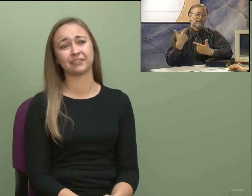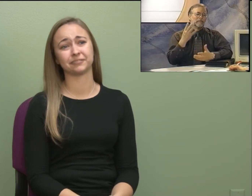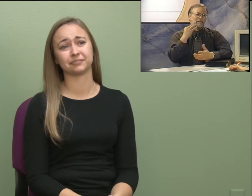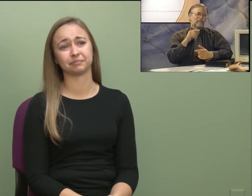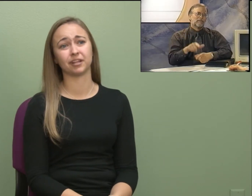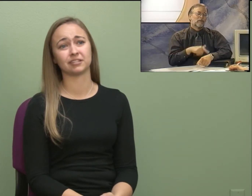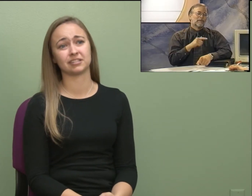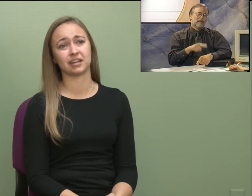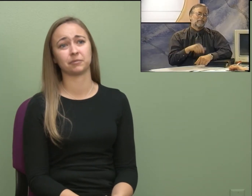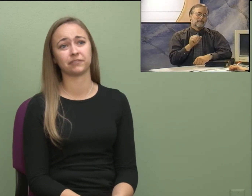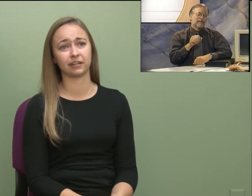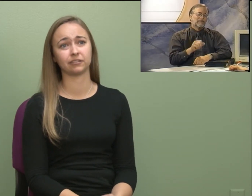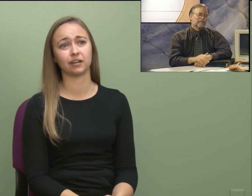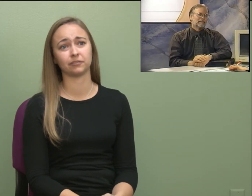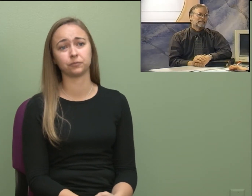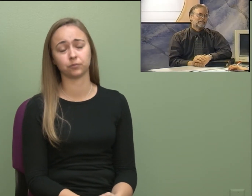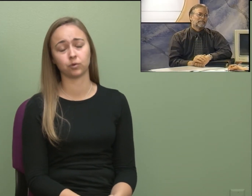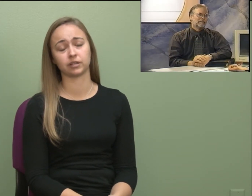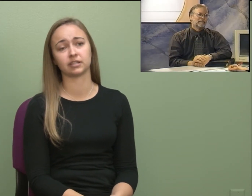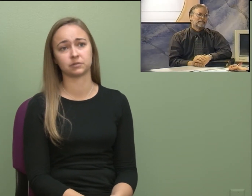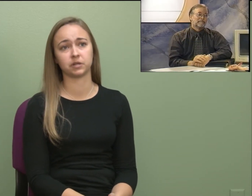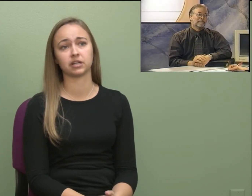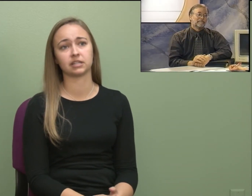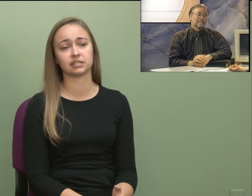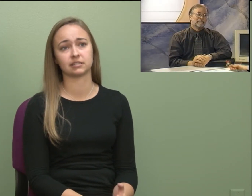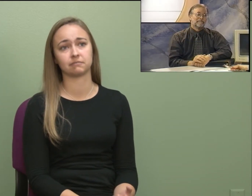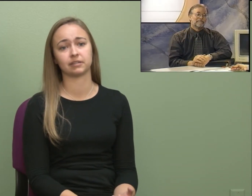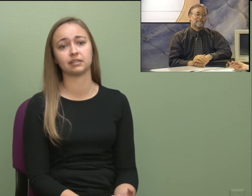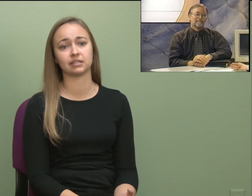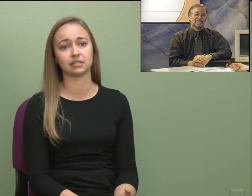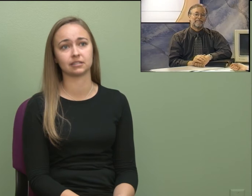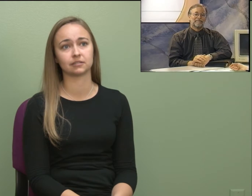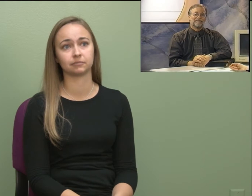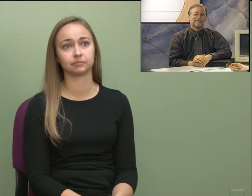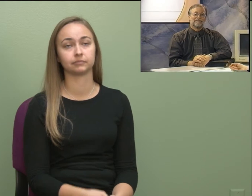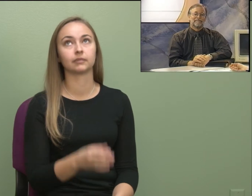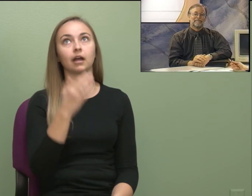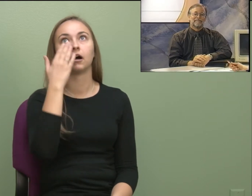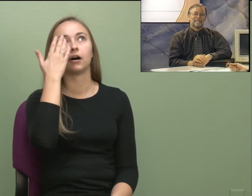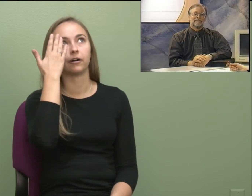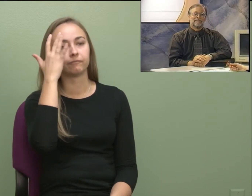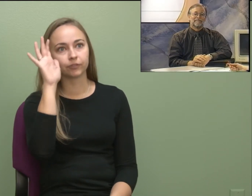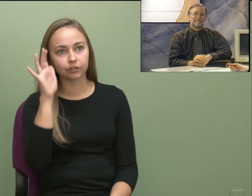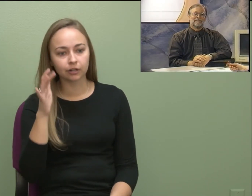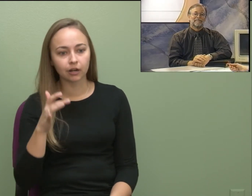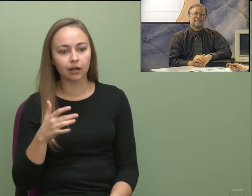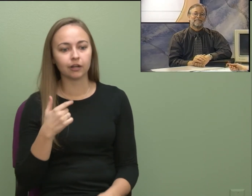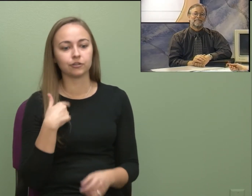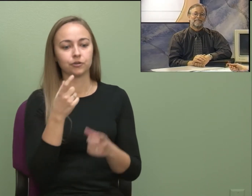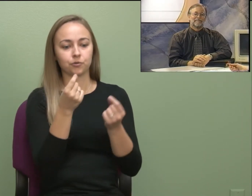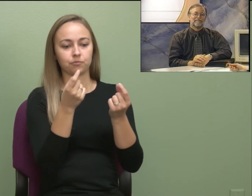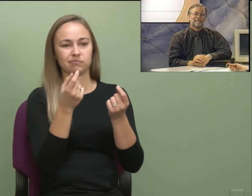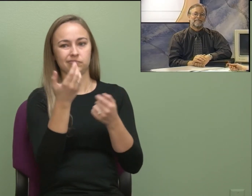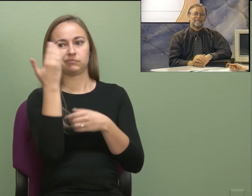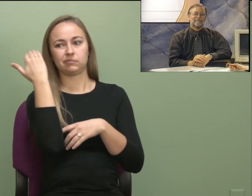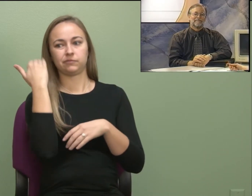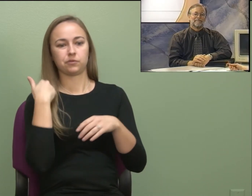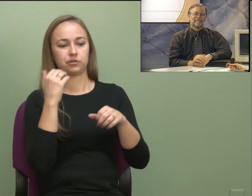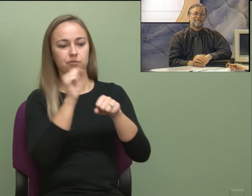Yeah, I have. Lots of time. I've had a lot of work experience. Yeah, I forgot. You used to work at the School for the Deaf, didn't you?